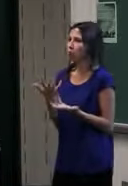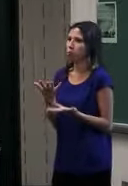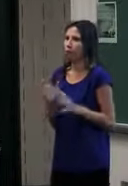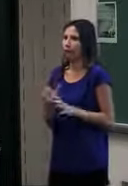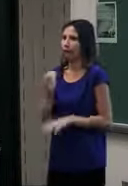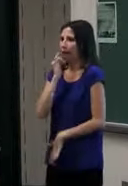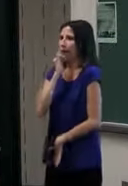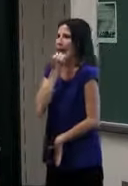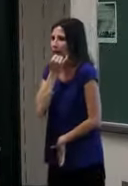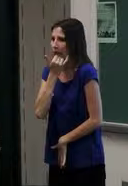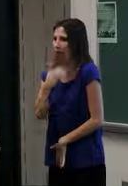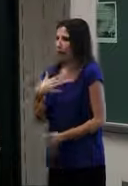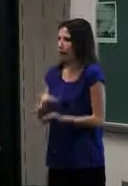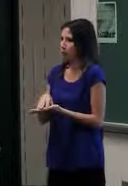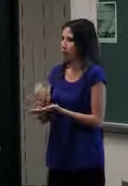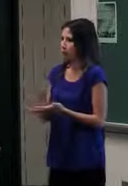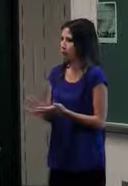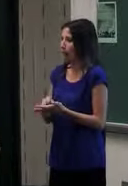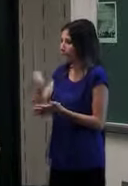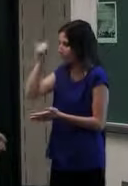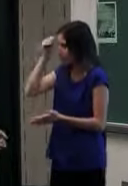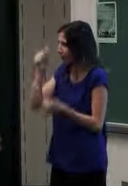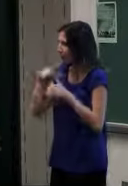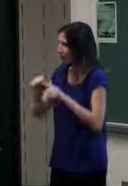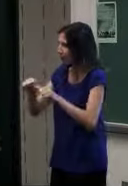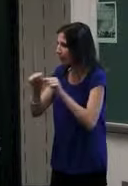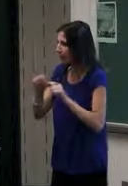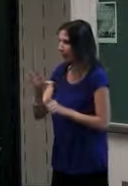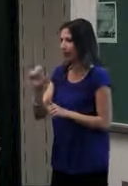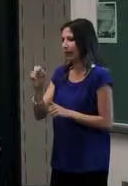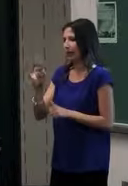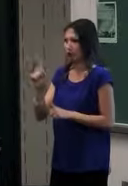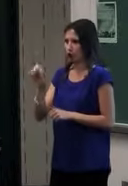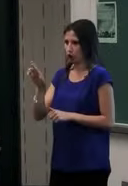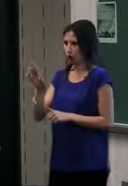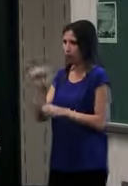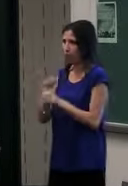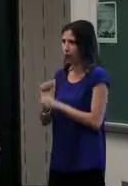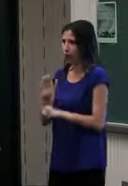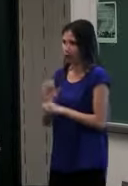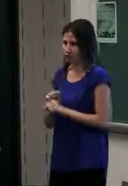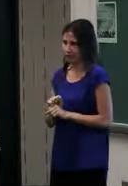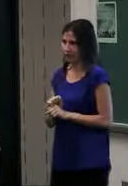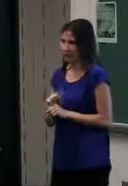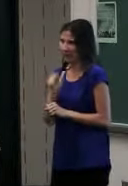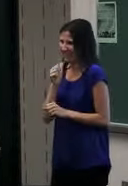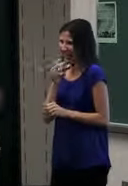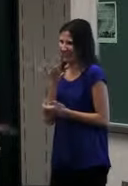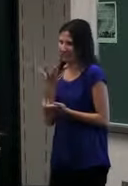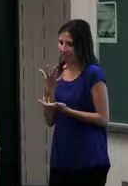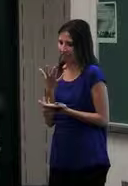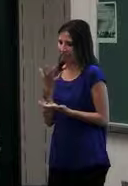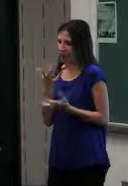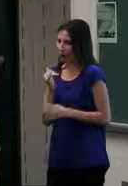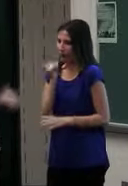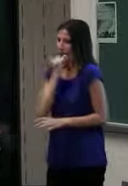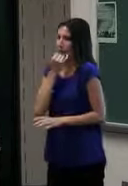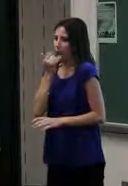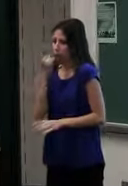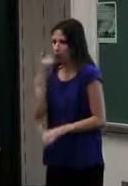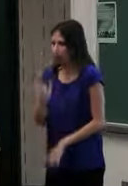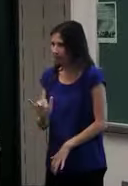anything up just because I am a student learning still, like cancer appointments or something like that. Really sensitive, I guess, really